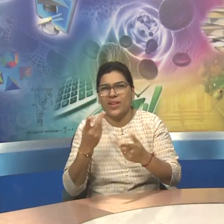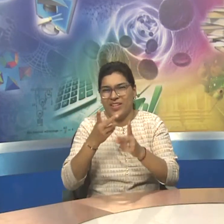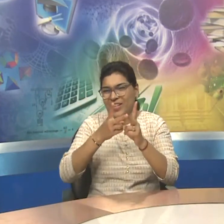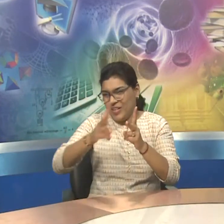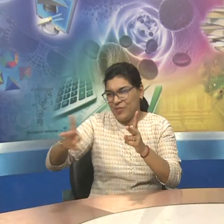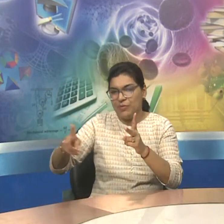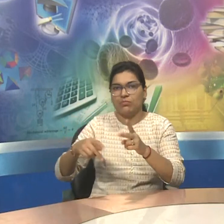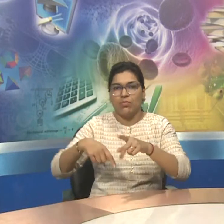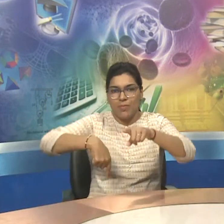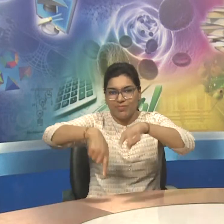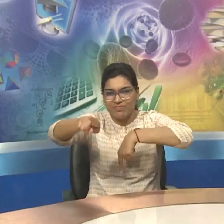practicing politics